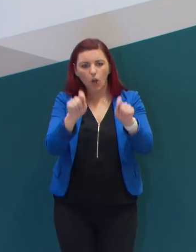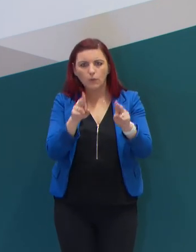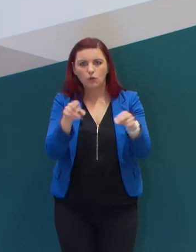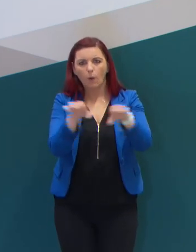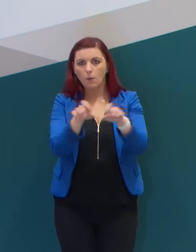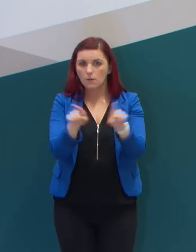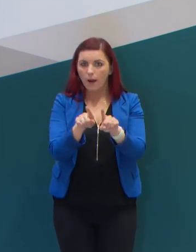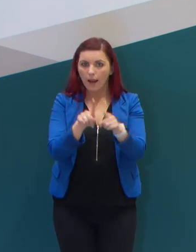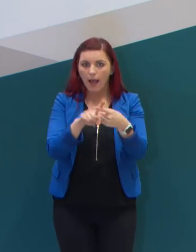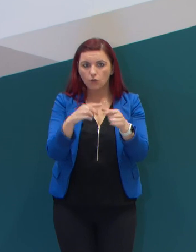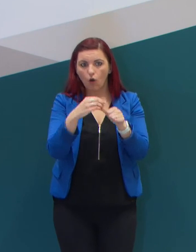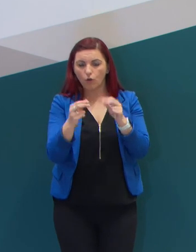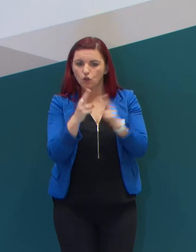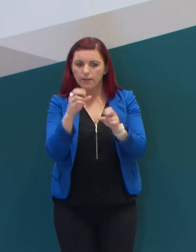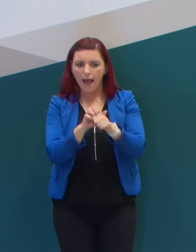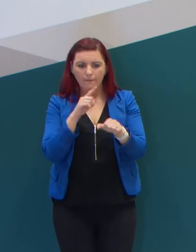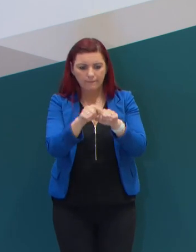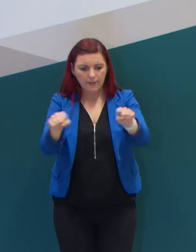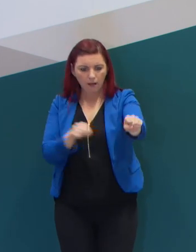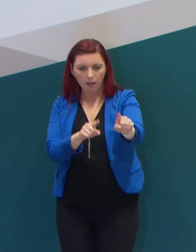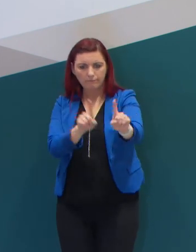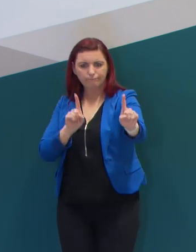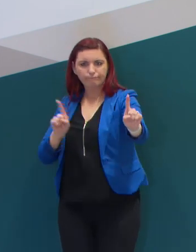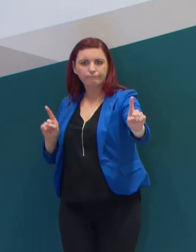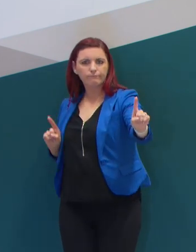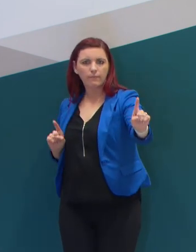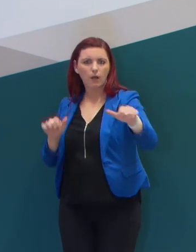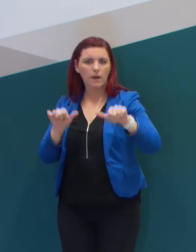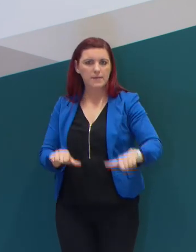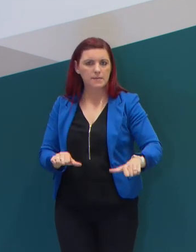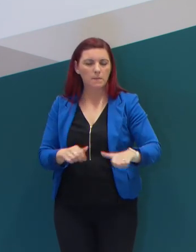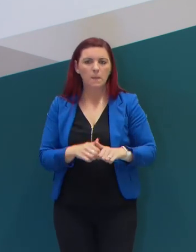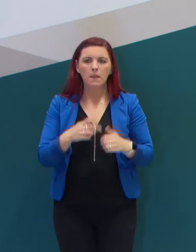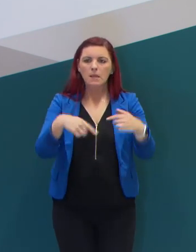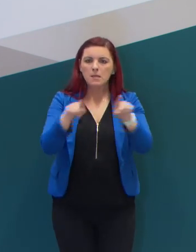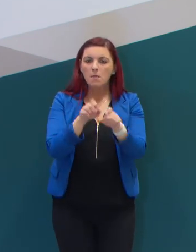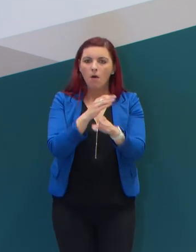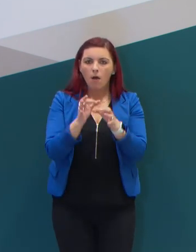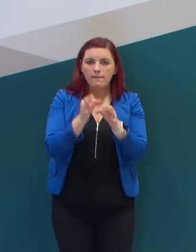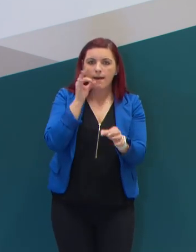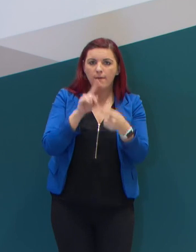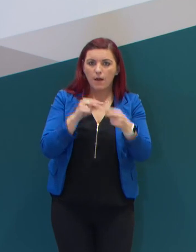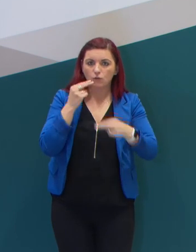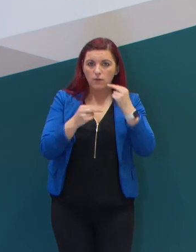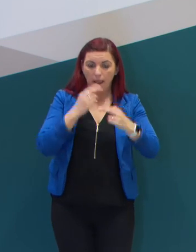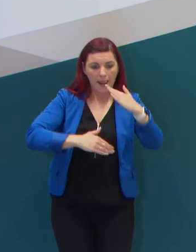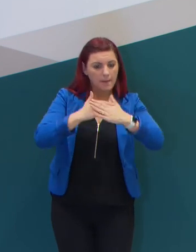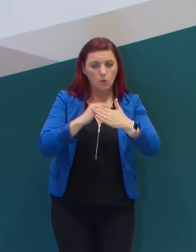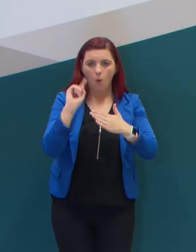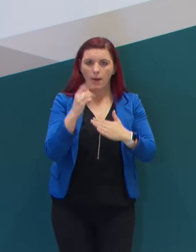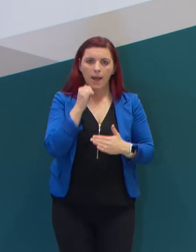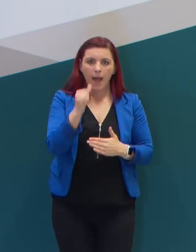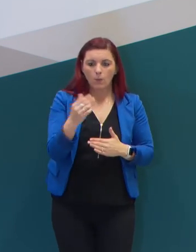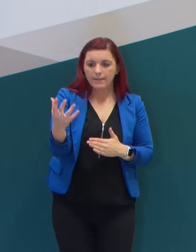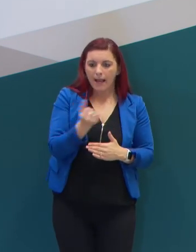retail outlets would implement physical distancing arrangements. That all cafes and restaurants would limit supply to takeaway food or